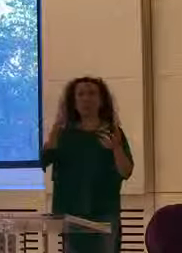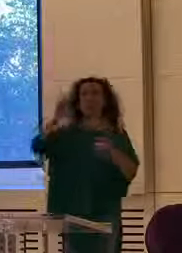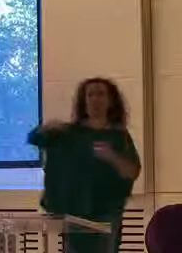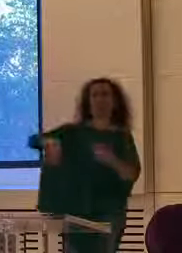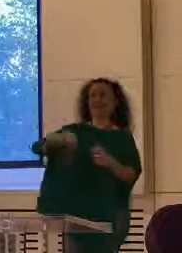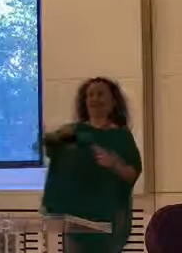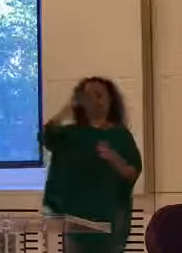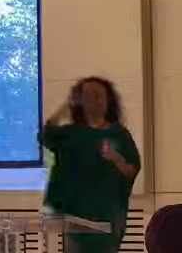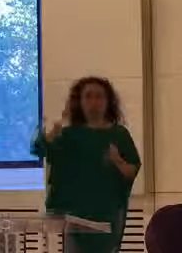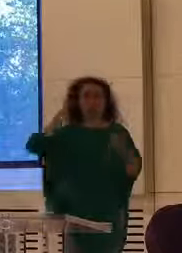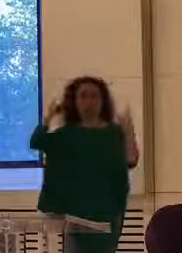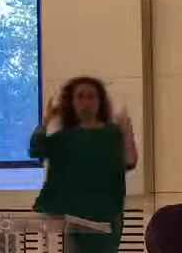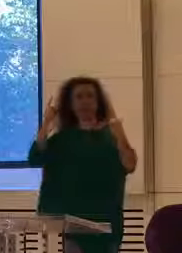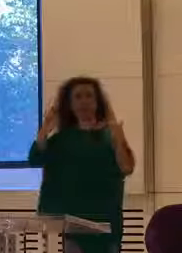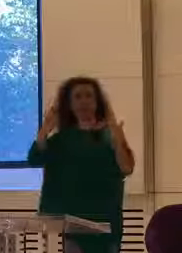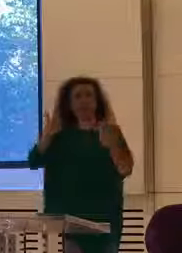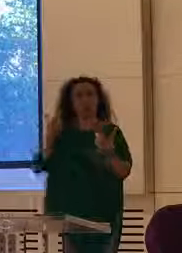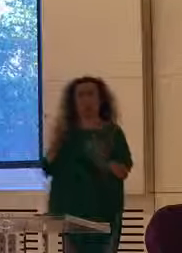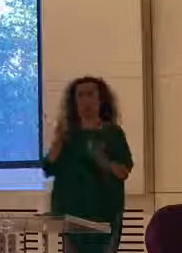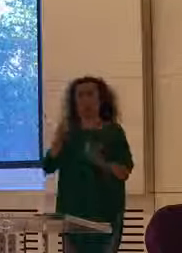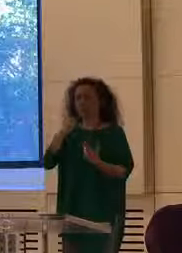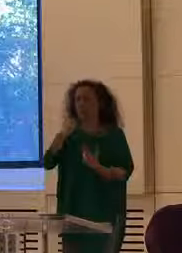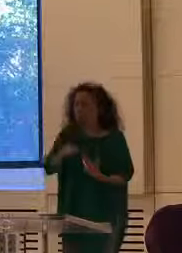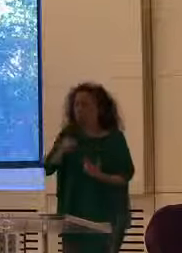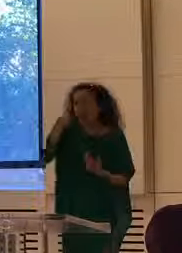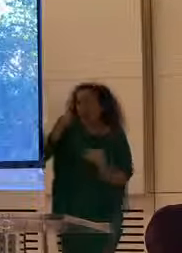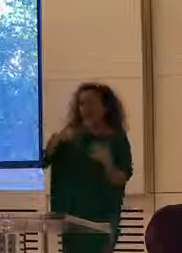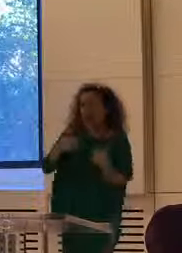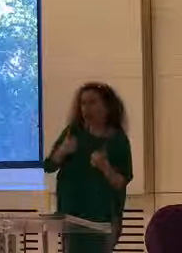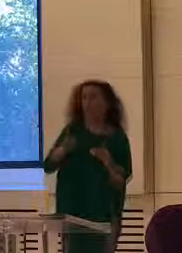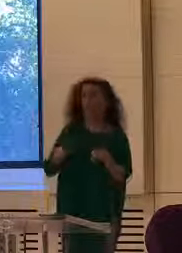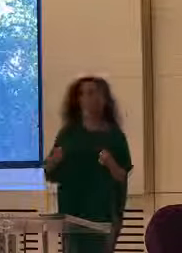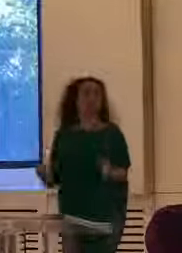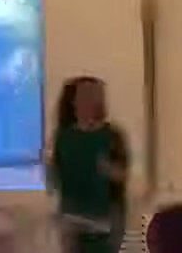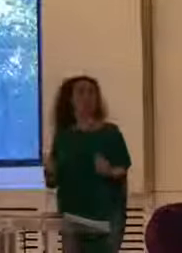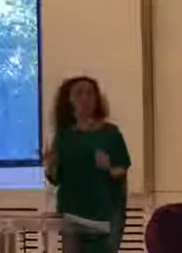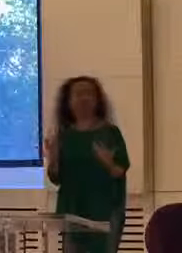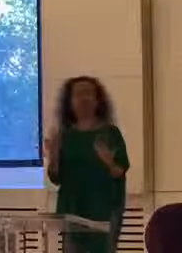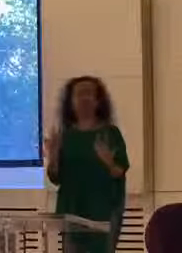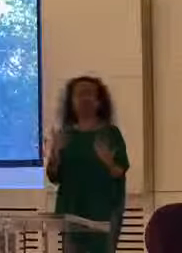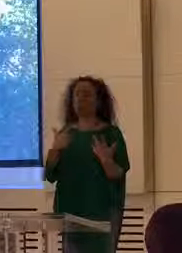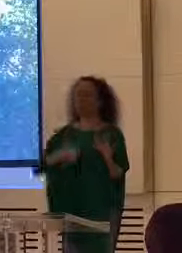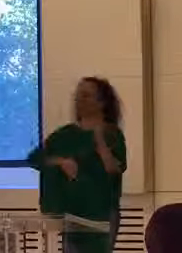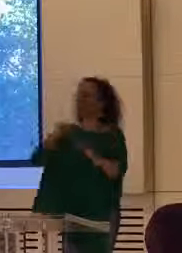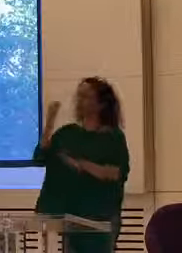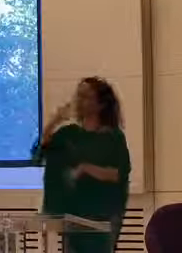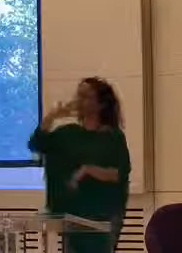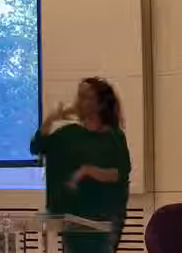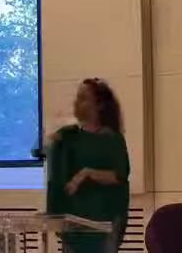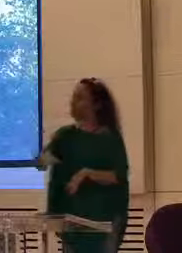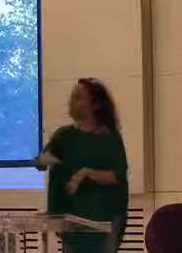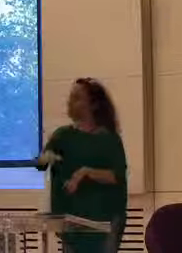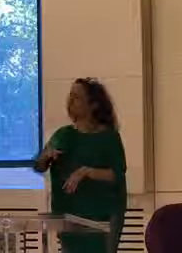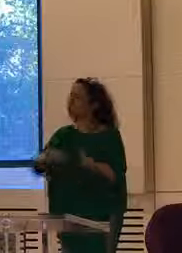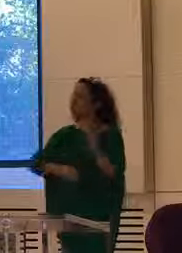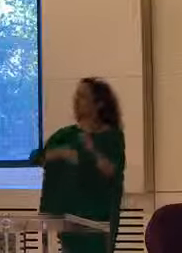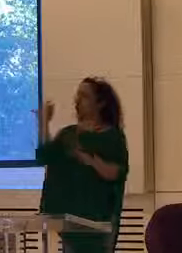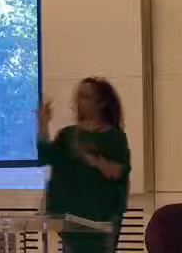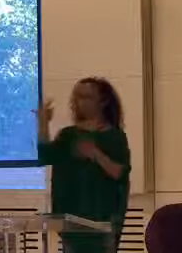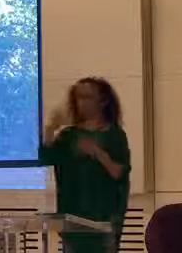or we don't know to use the right words. And especially for men, which say, oh, men, they don't have mental health issues, do they? It's